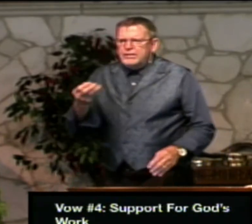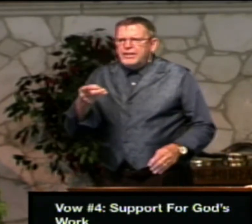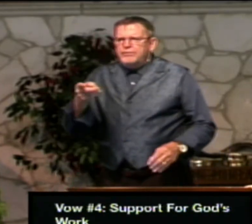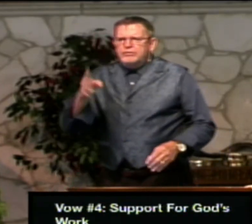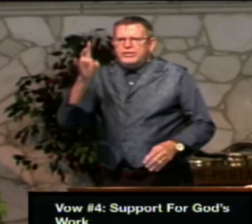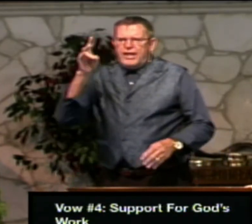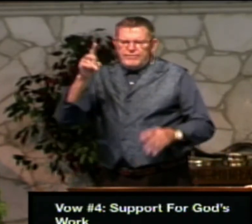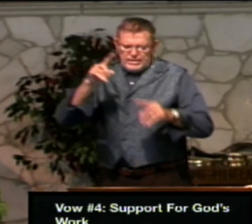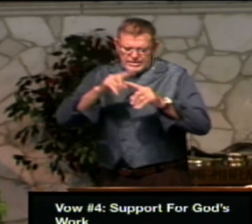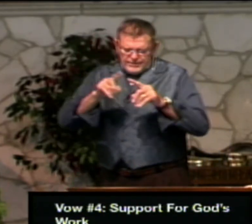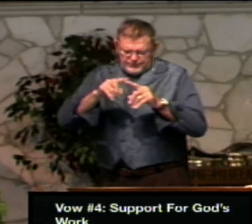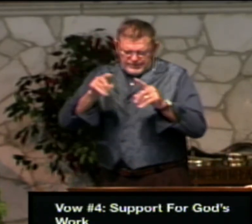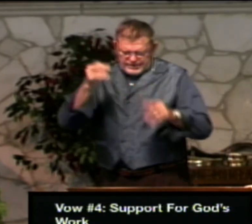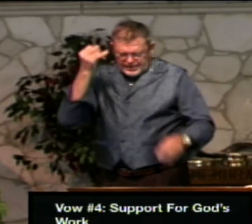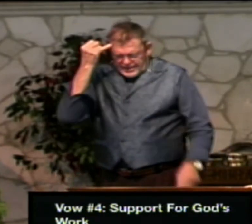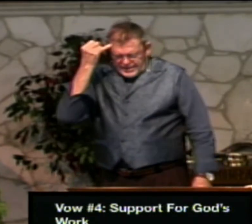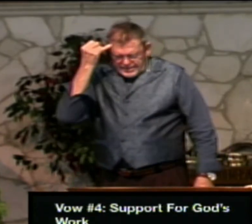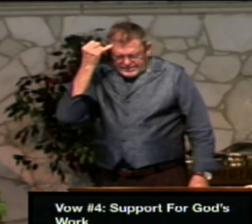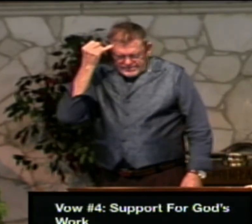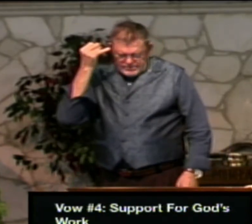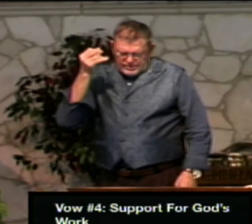I want to give you